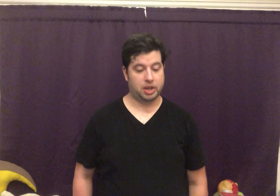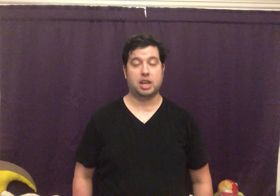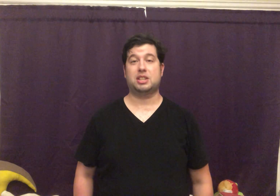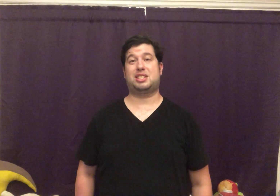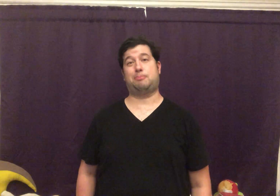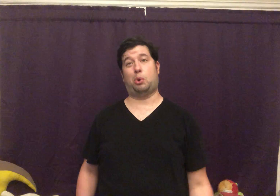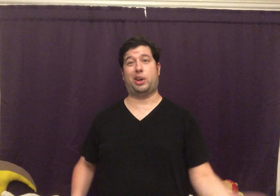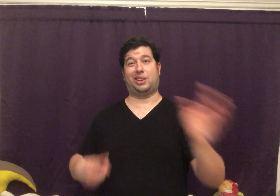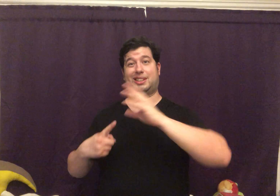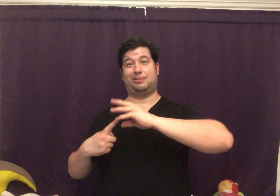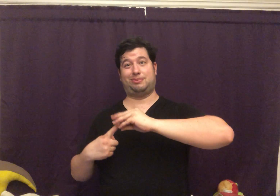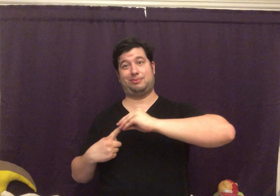Spoiled.